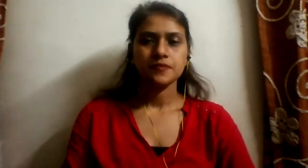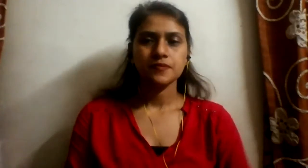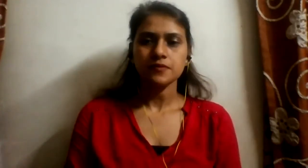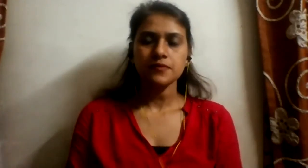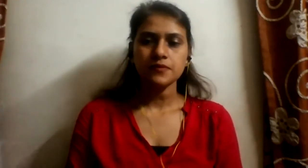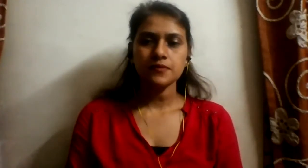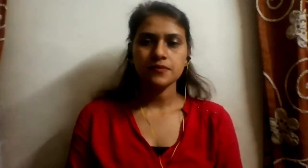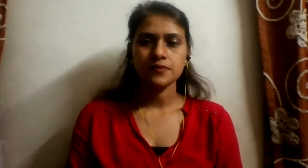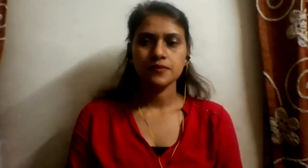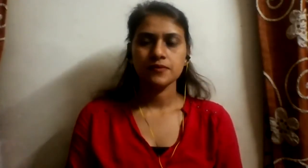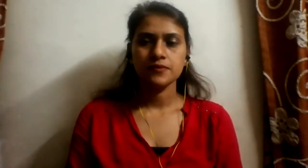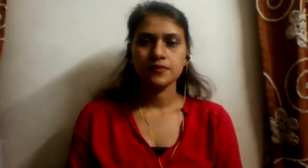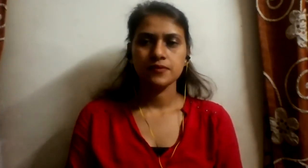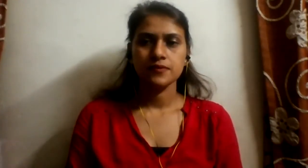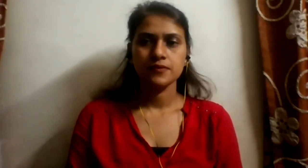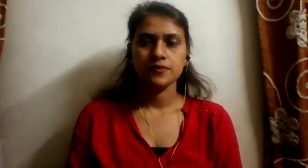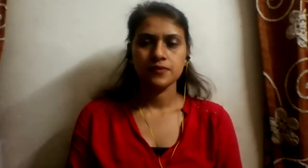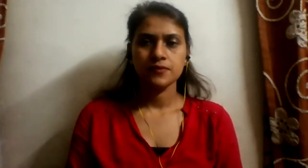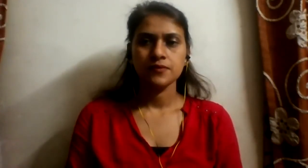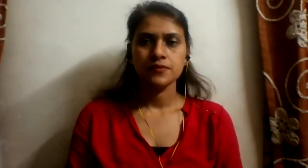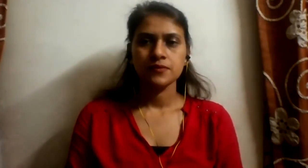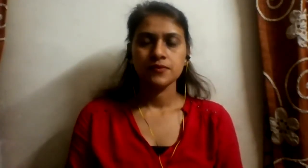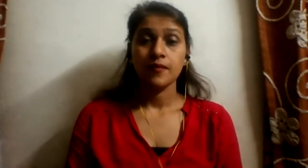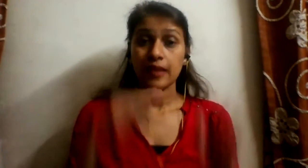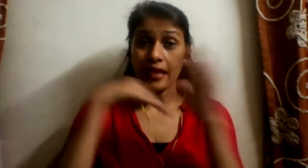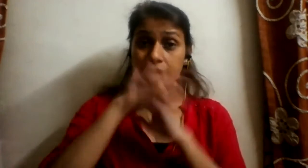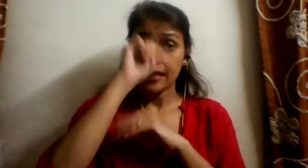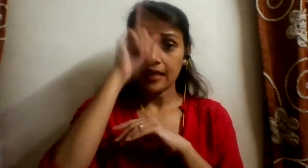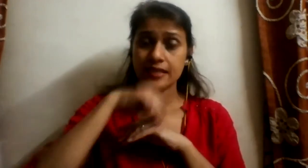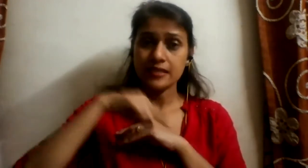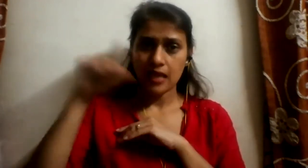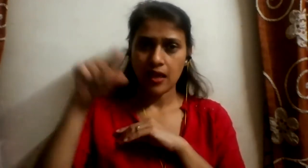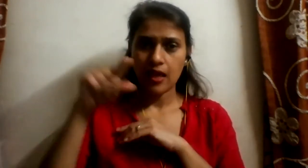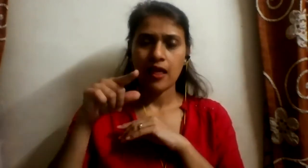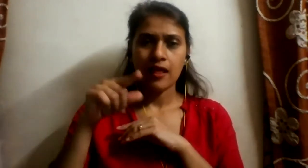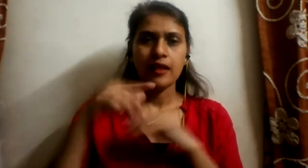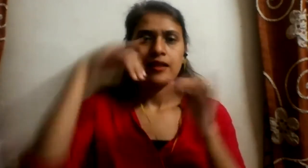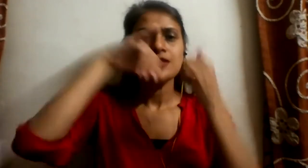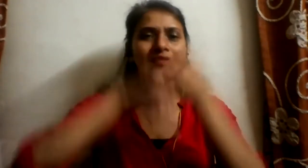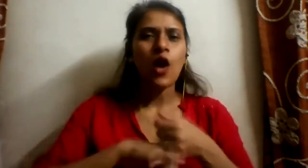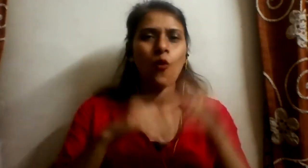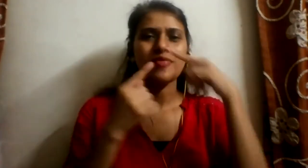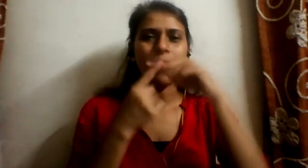There are, within India, I can tell you about Tamil Nadu, where one Mr. Chakravarti